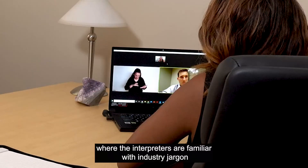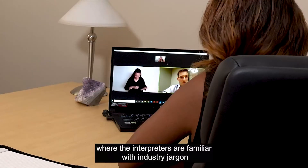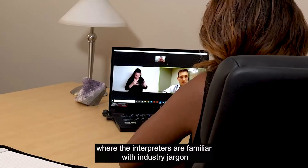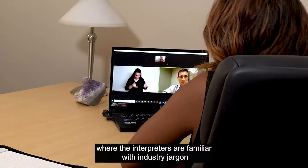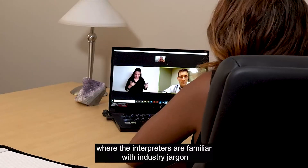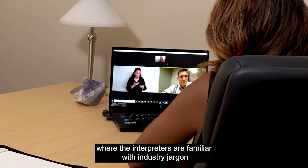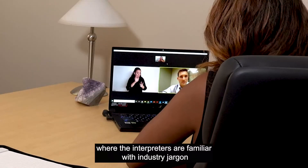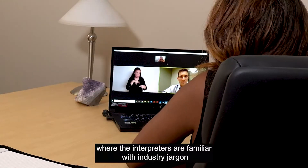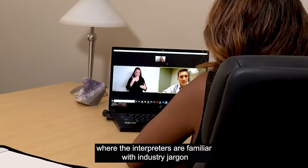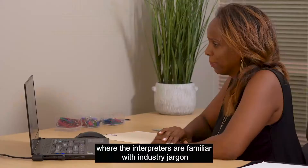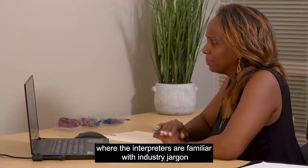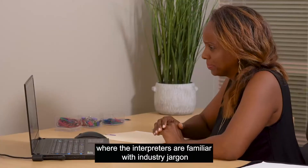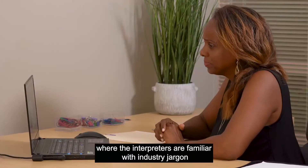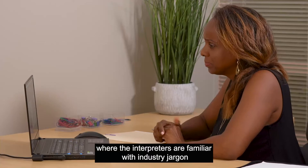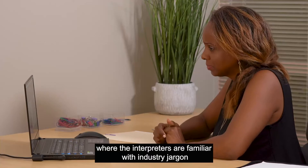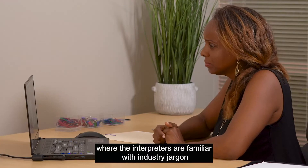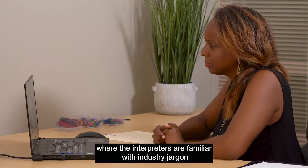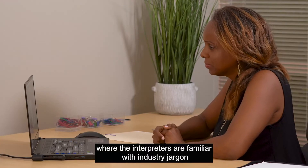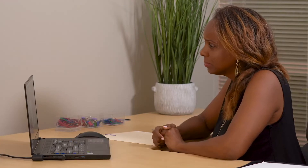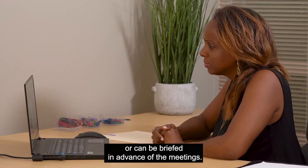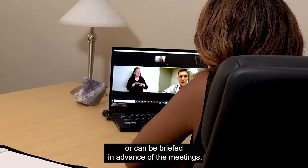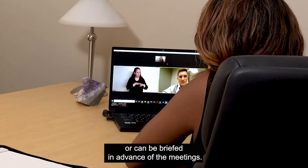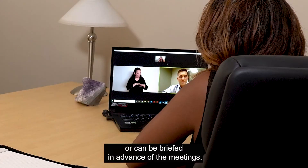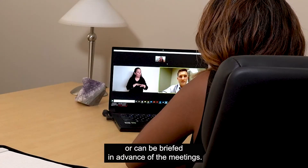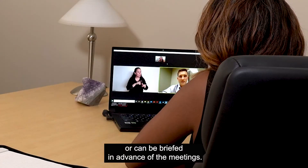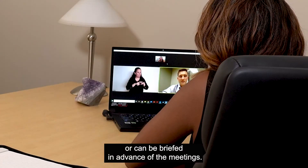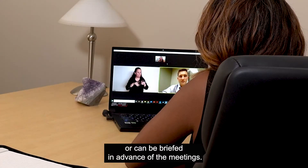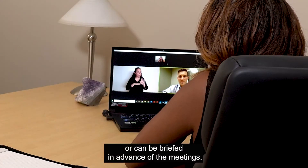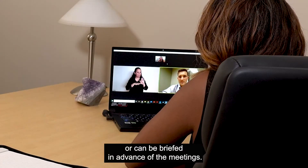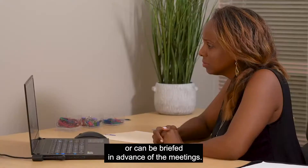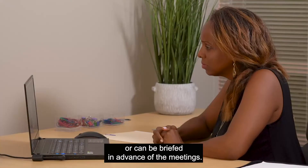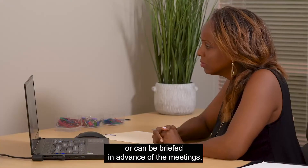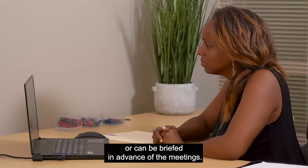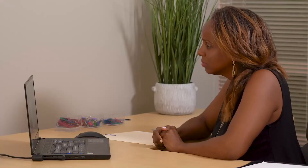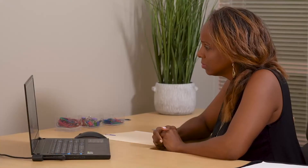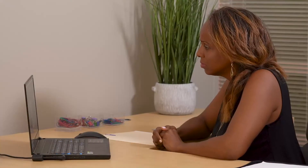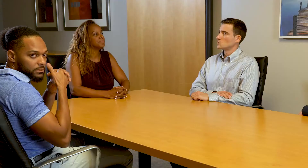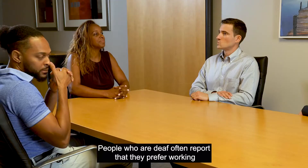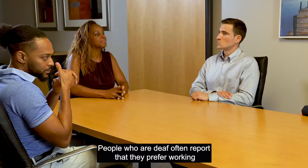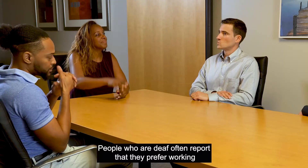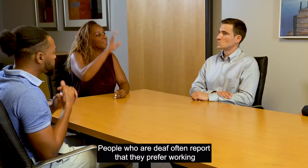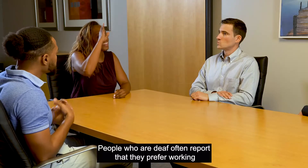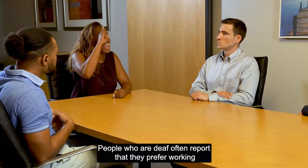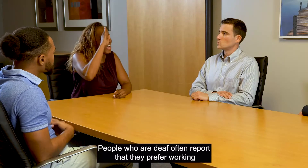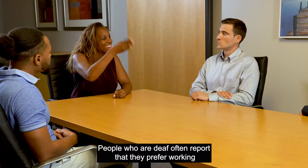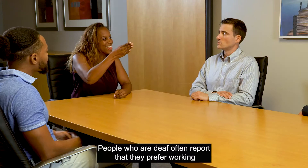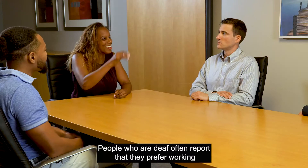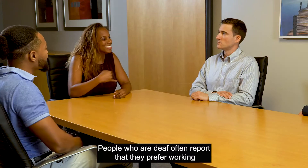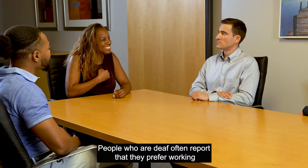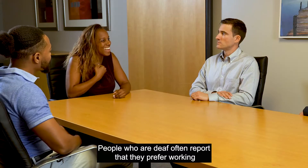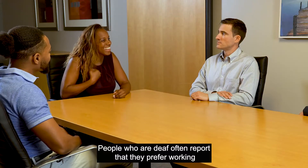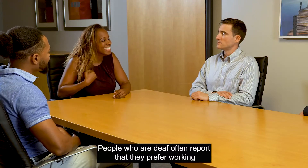found where the interpreters are familiar with industry jargon or can be briefed in advance of the meetings. People who are deaf